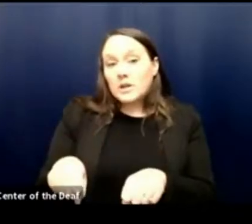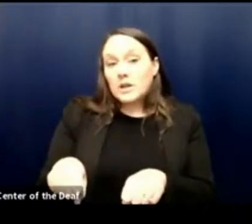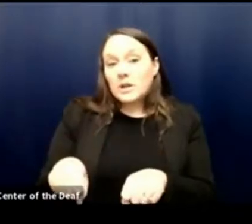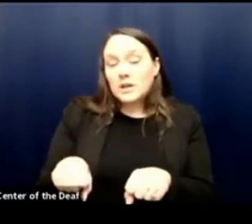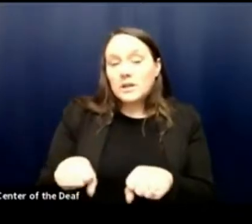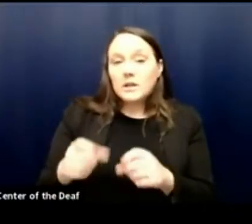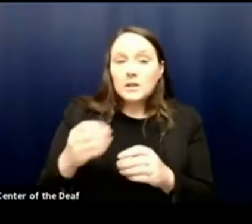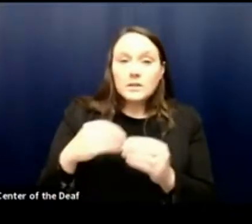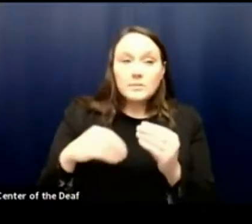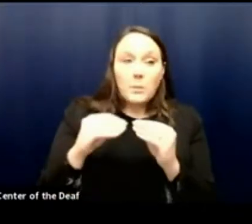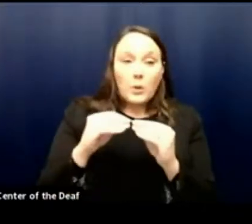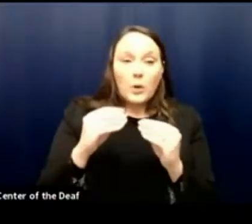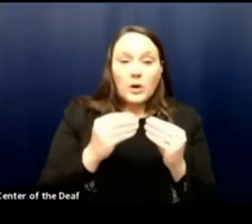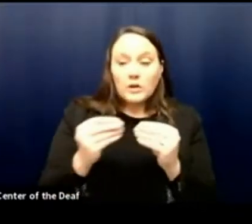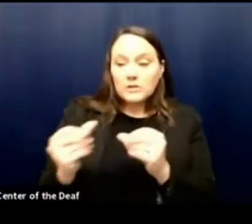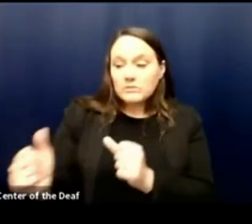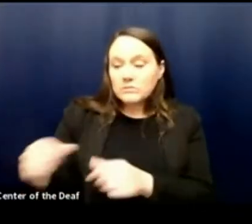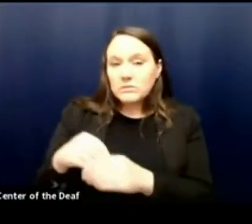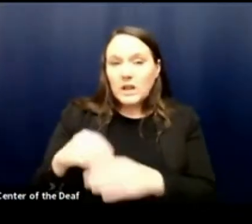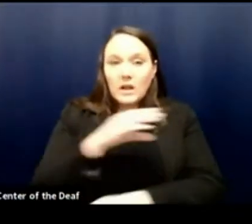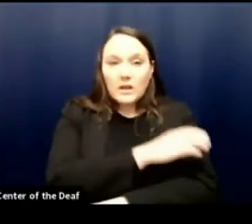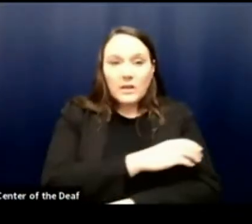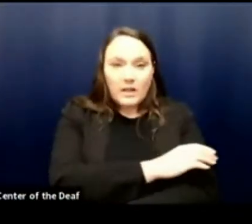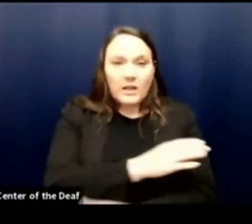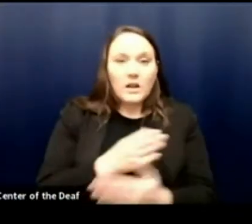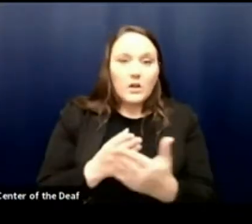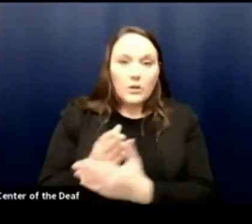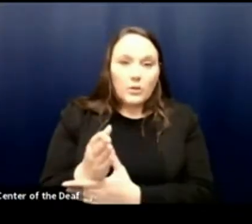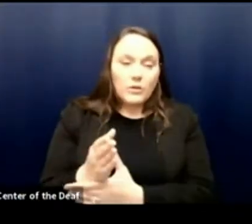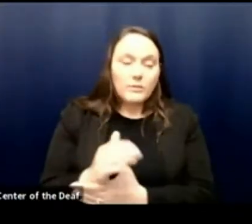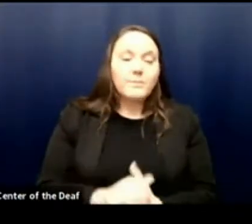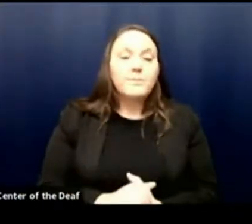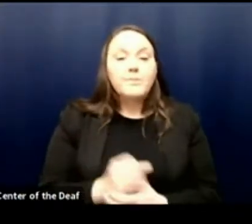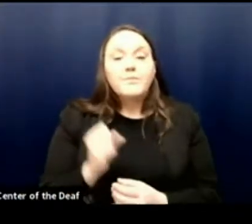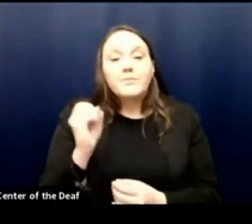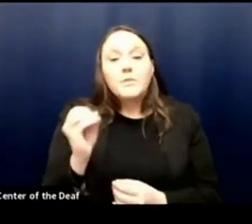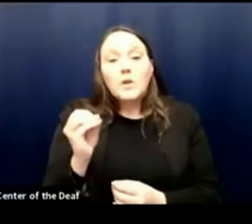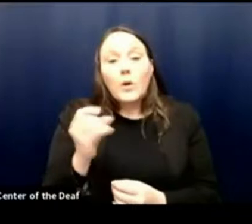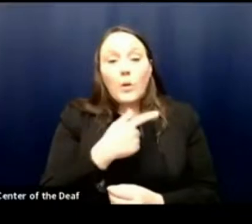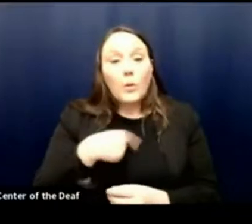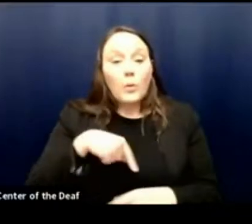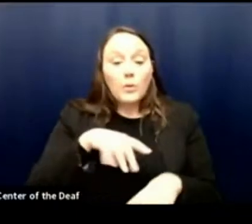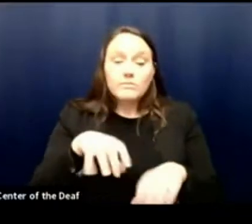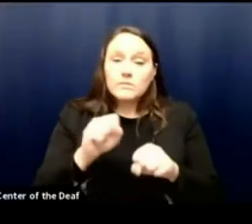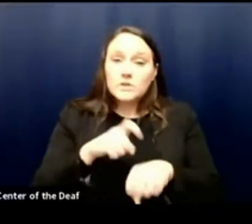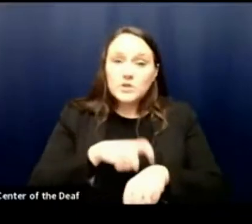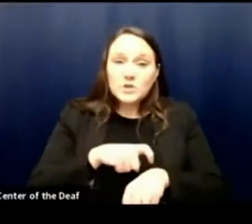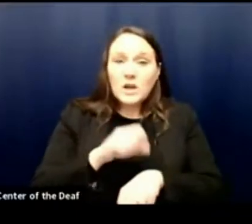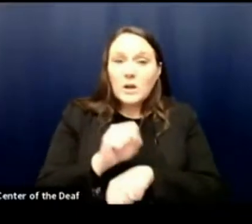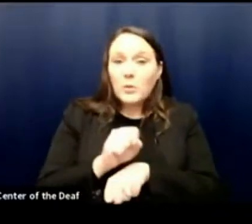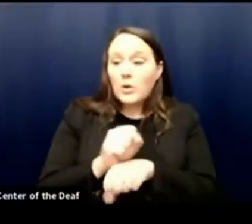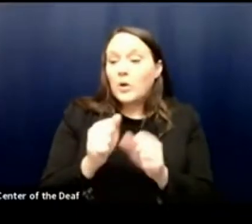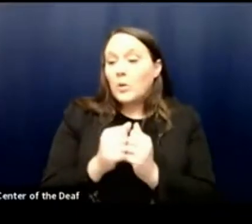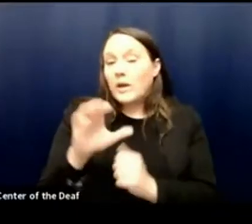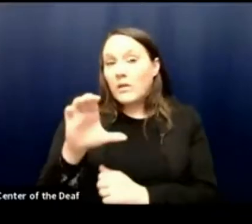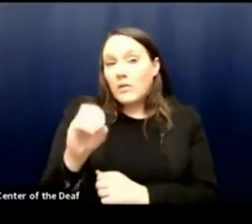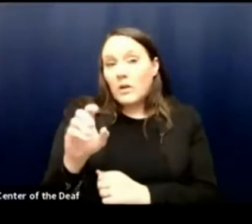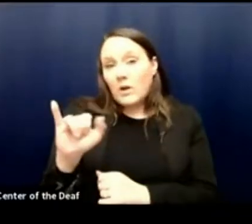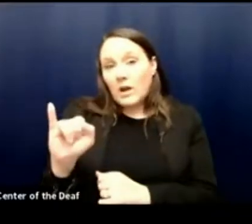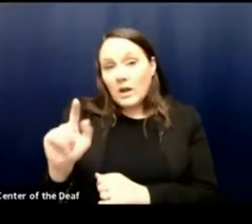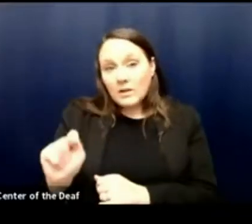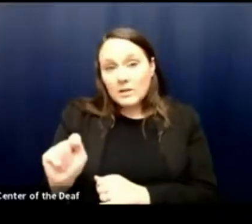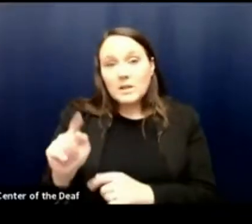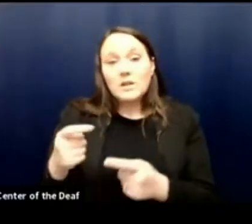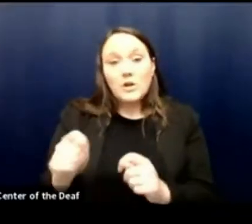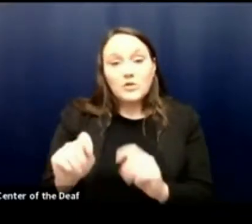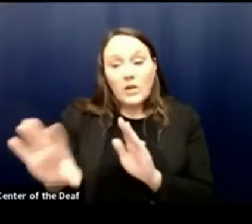even more in the clinic as you move through. So we took our time, worked with county IT, and tried to pick a product that we think